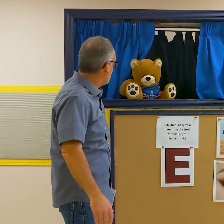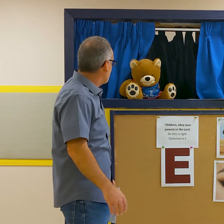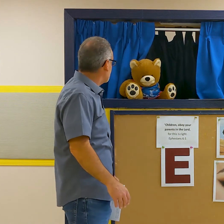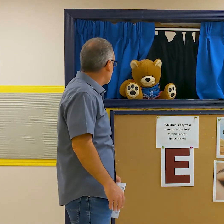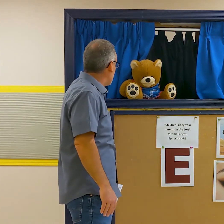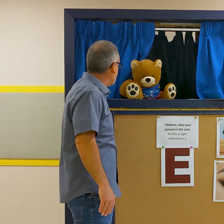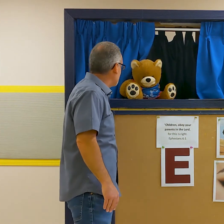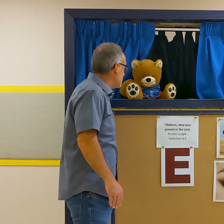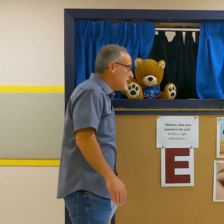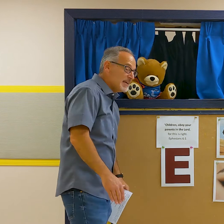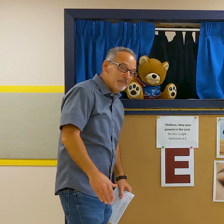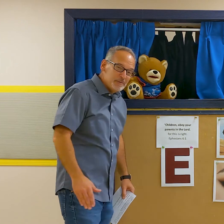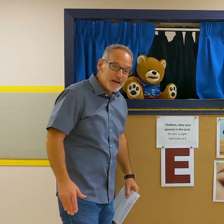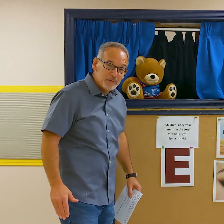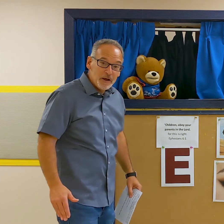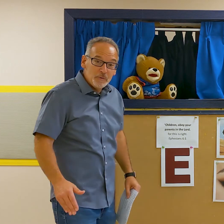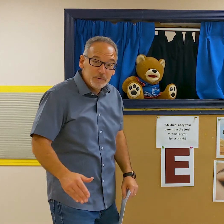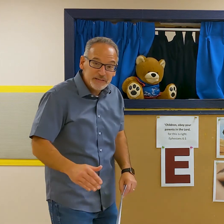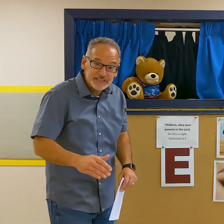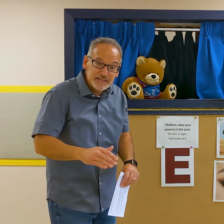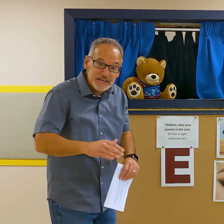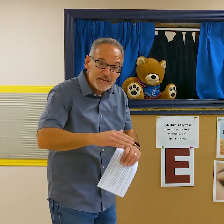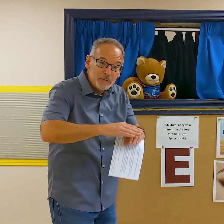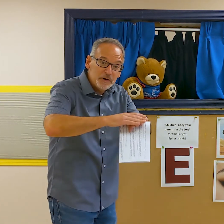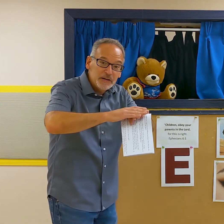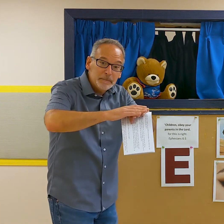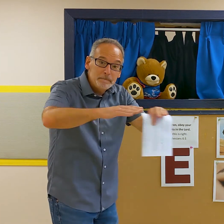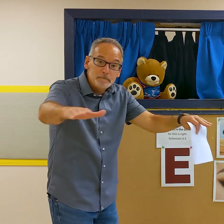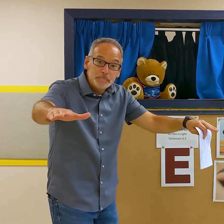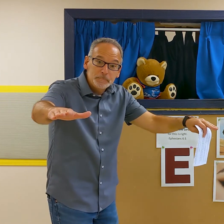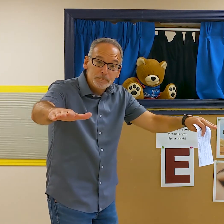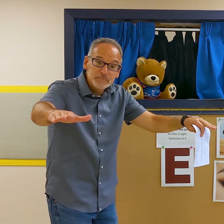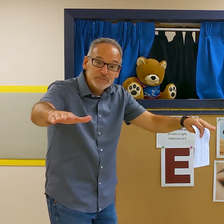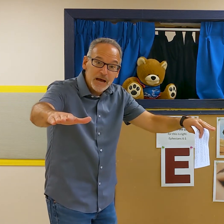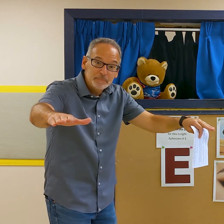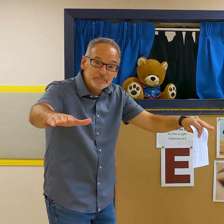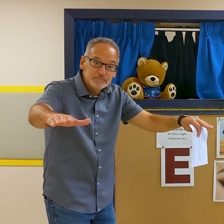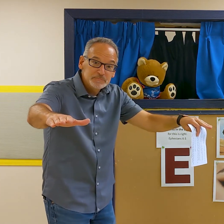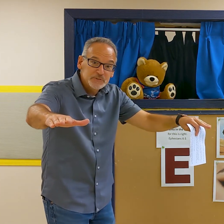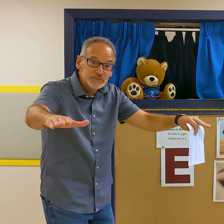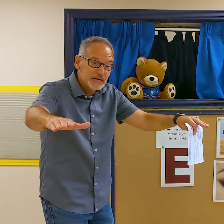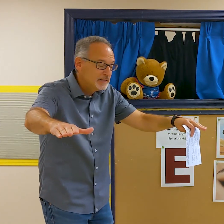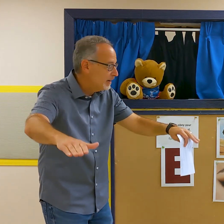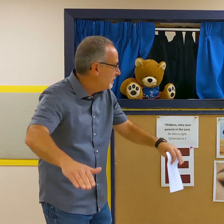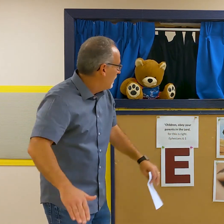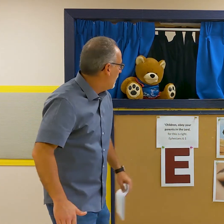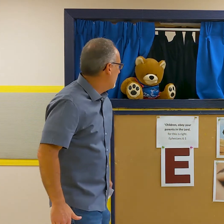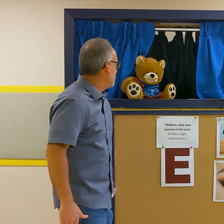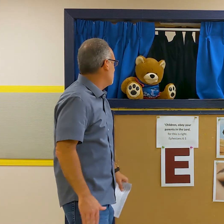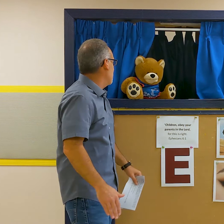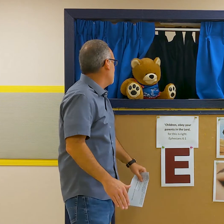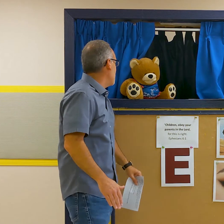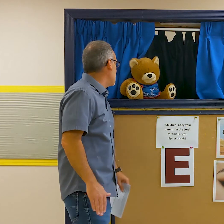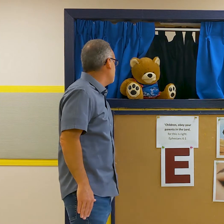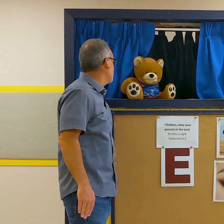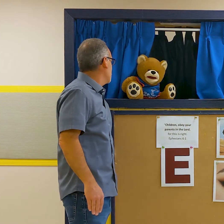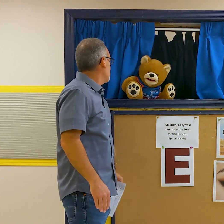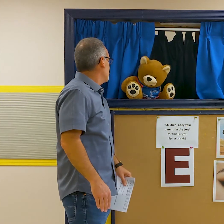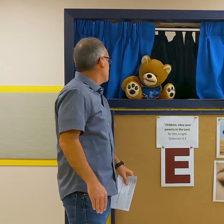going to sing up to E, and remember, when we get to E, we're going to stop, just like that. All right, Cubby, are you ready? I'm ready!